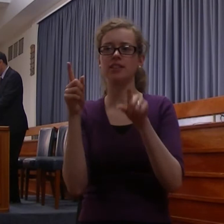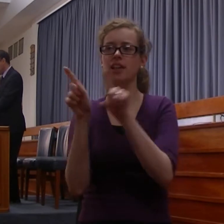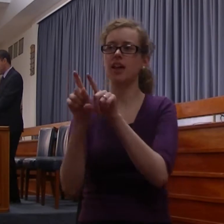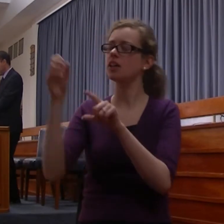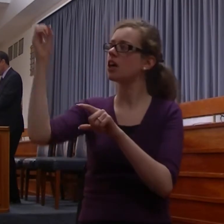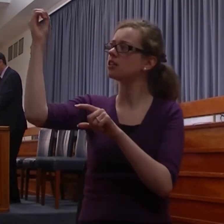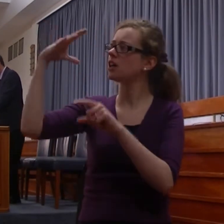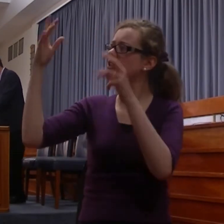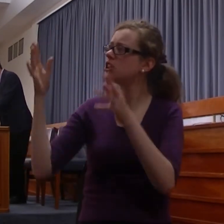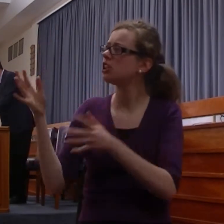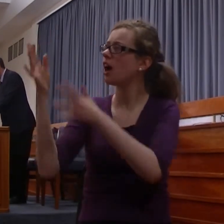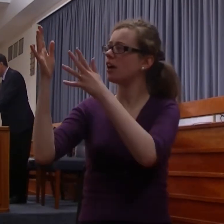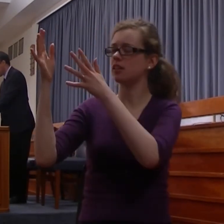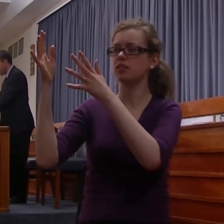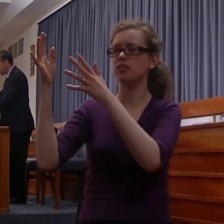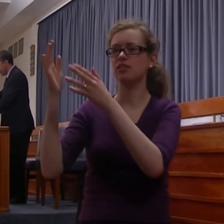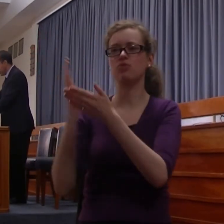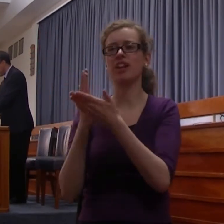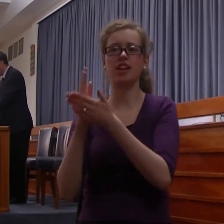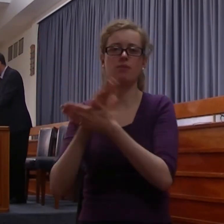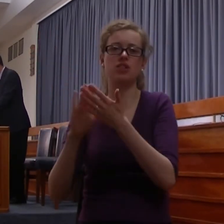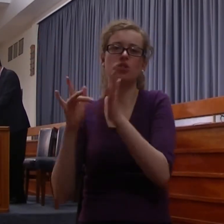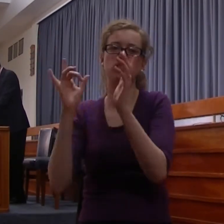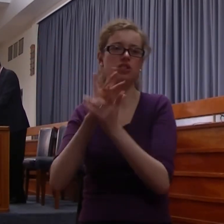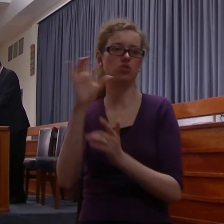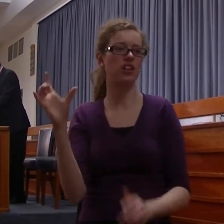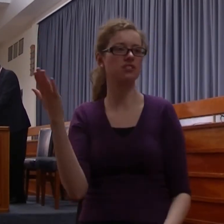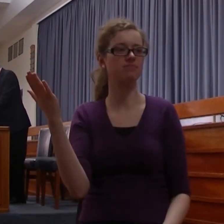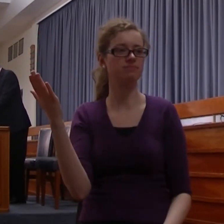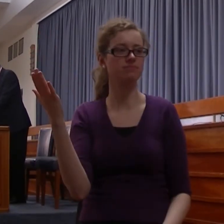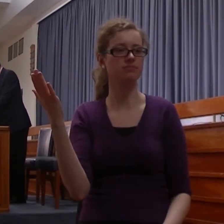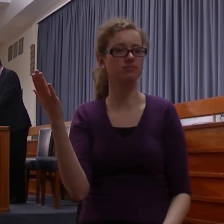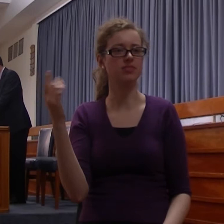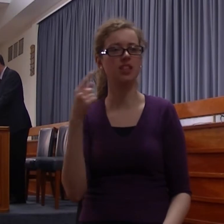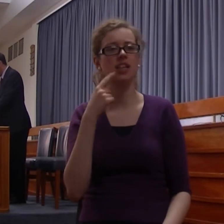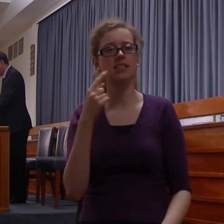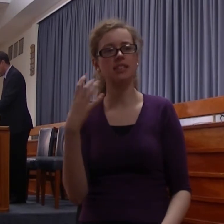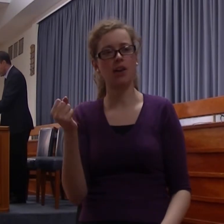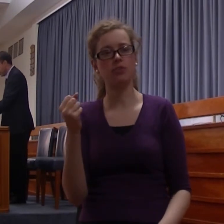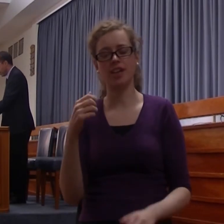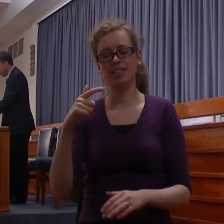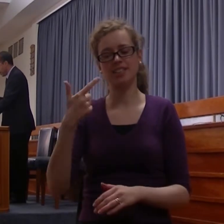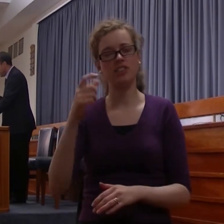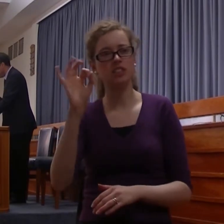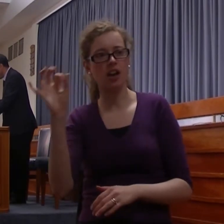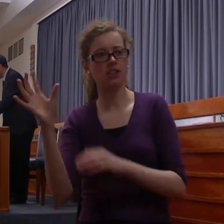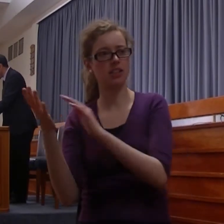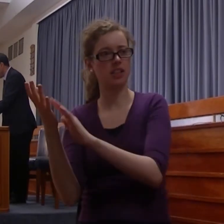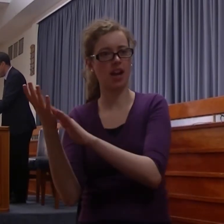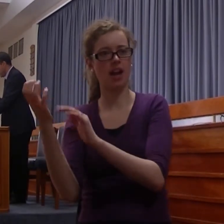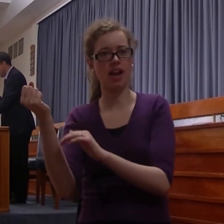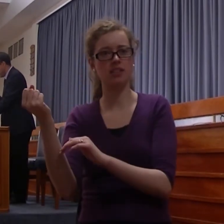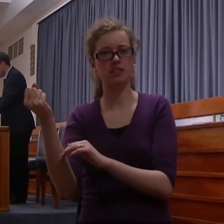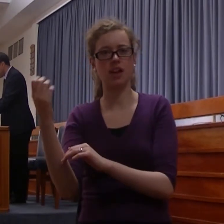of his mouth went a sharp two-edged sword, and his countenance was of the sun shining in his strength. This is the Lord Jesus Christ.